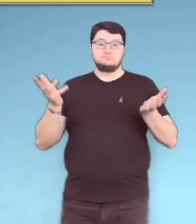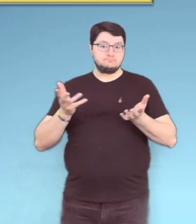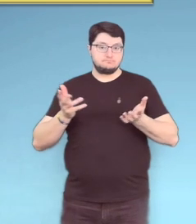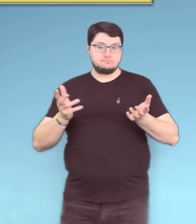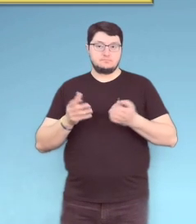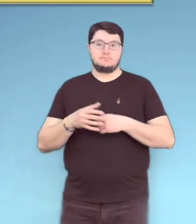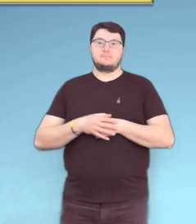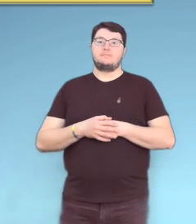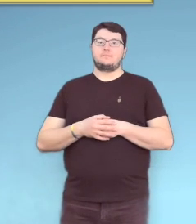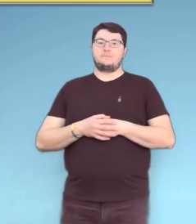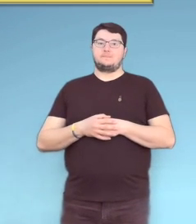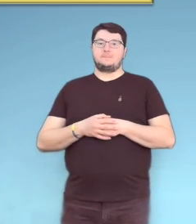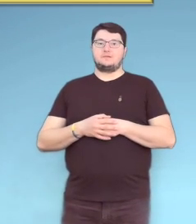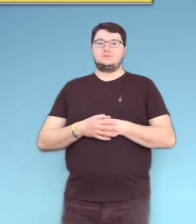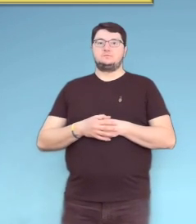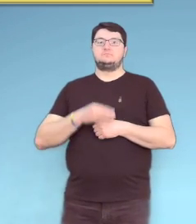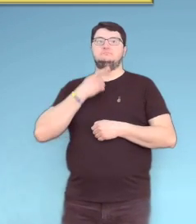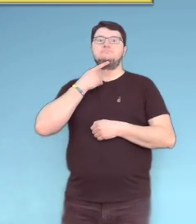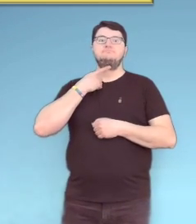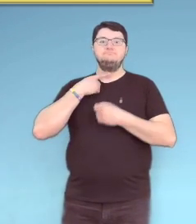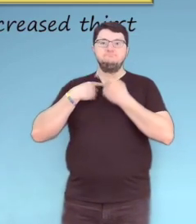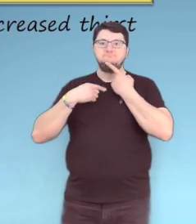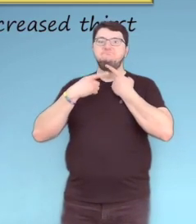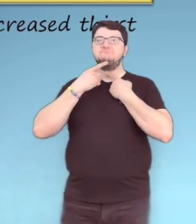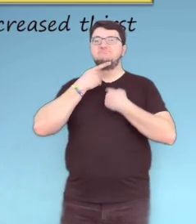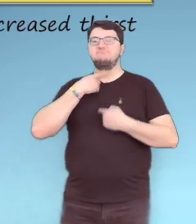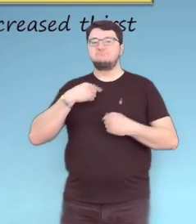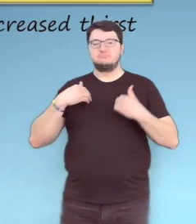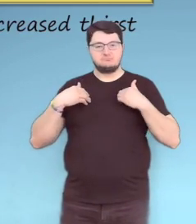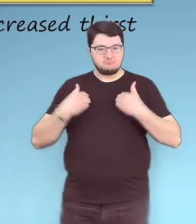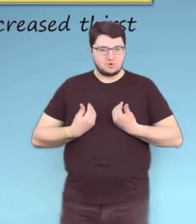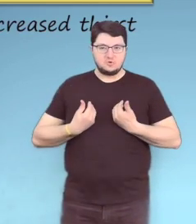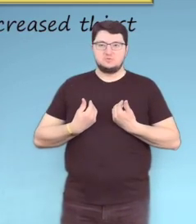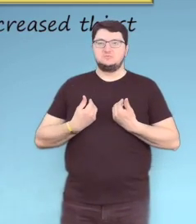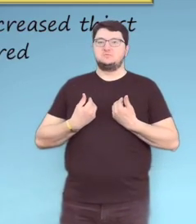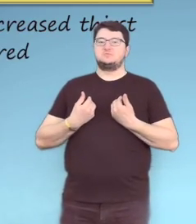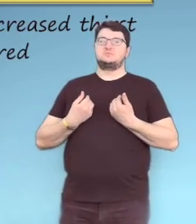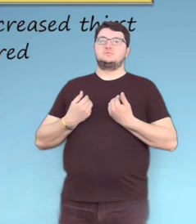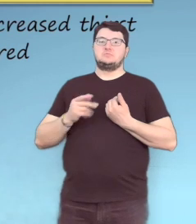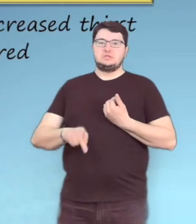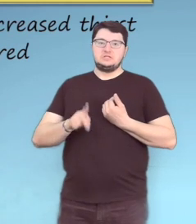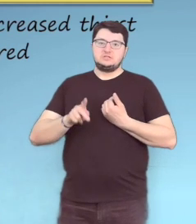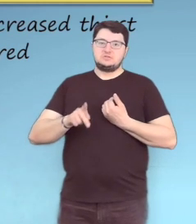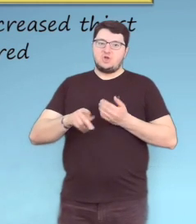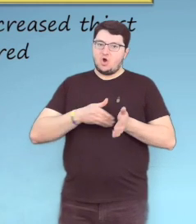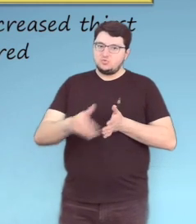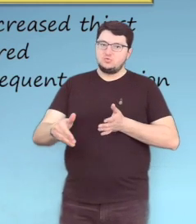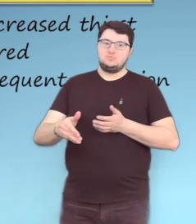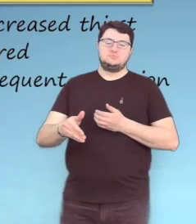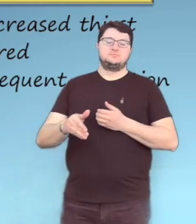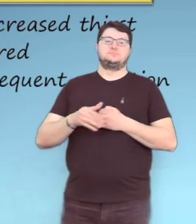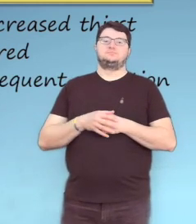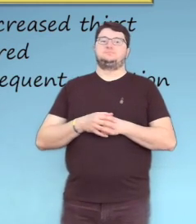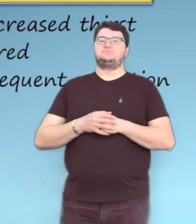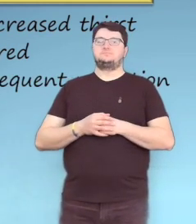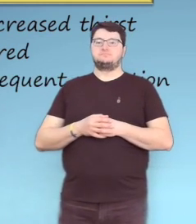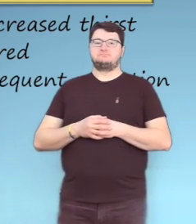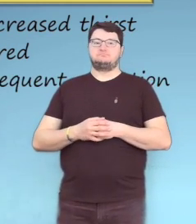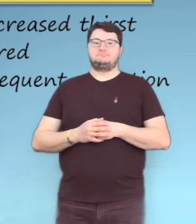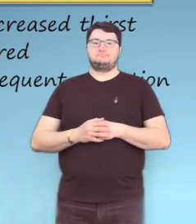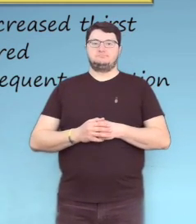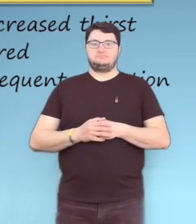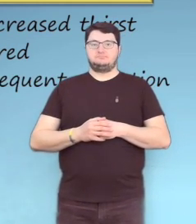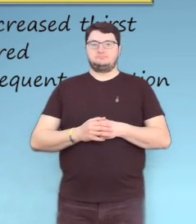Symptoms of hyperglycemia include increased thirst, tired, and frequent urination.